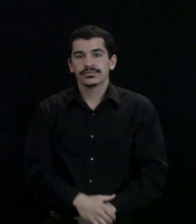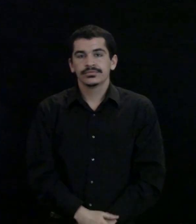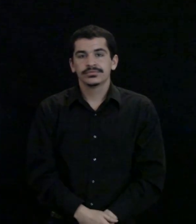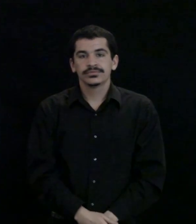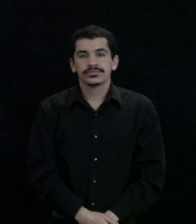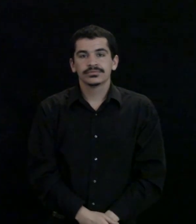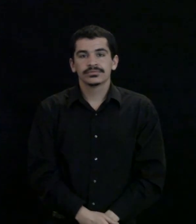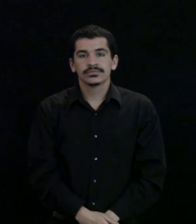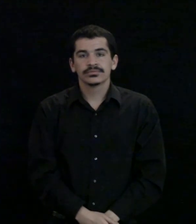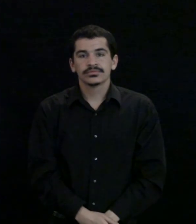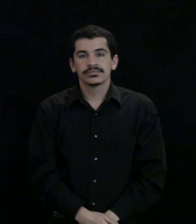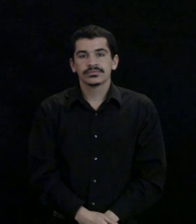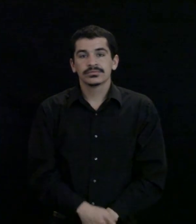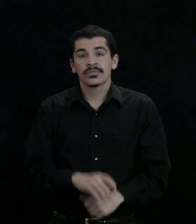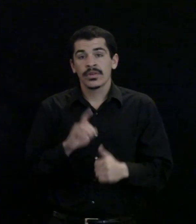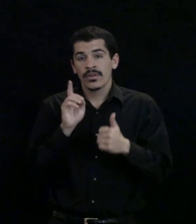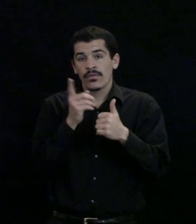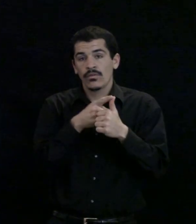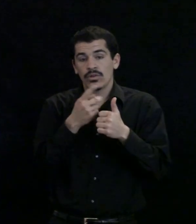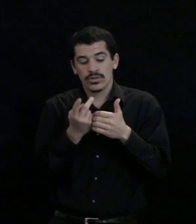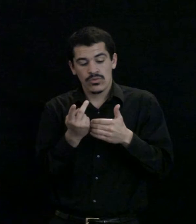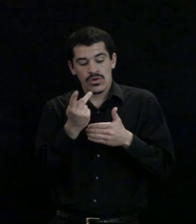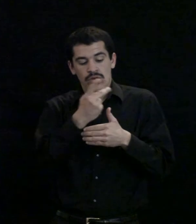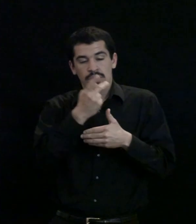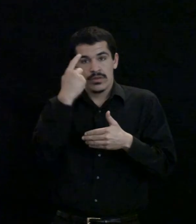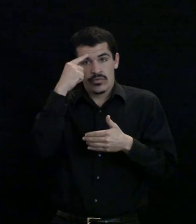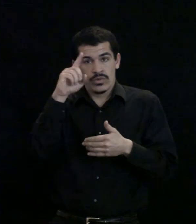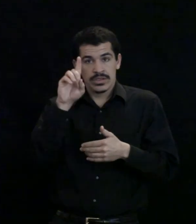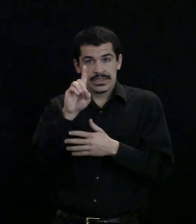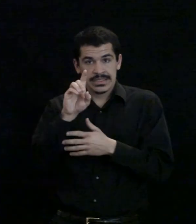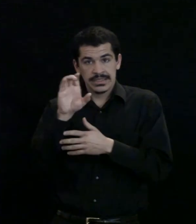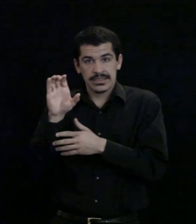The first priority for DCC